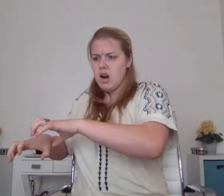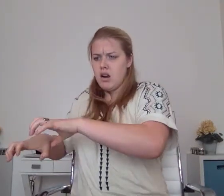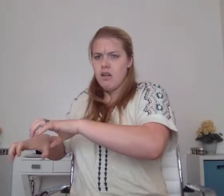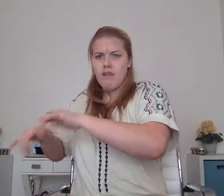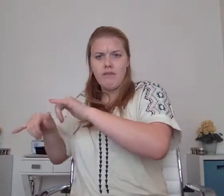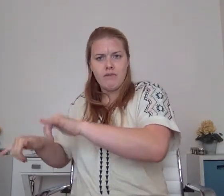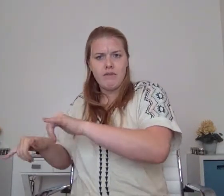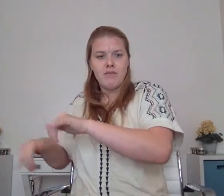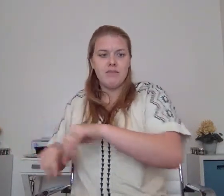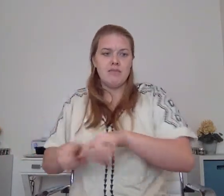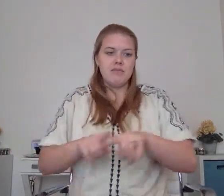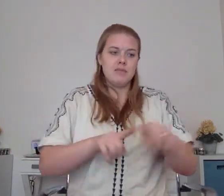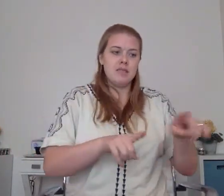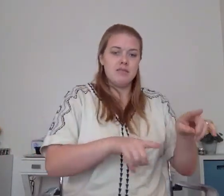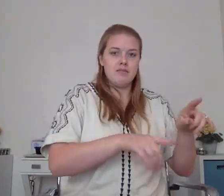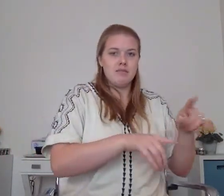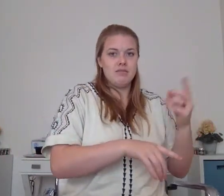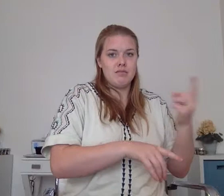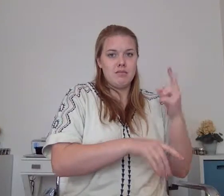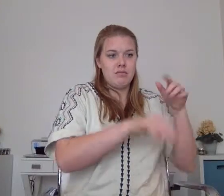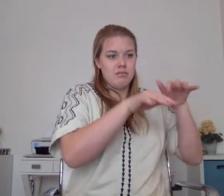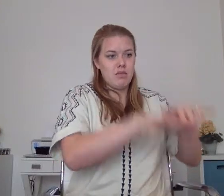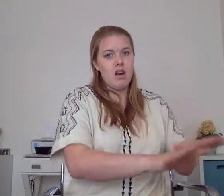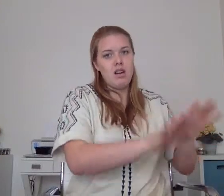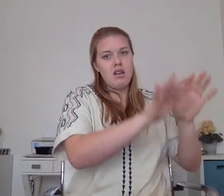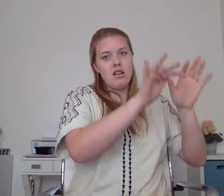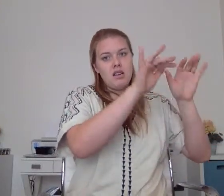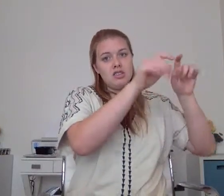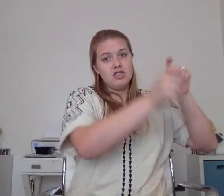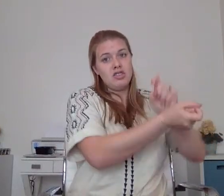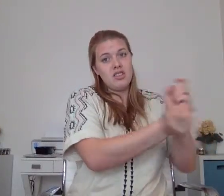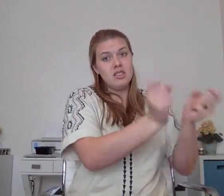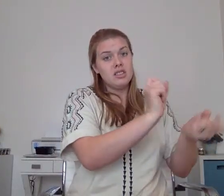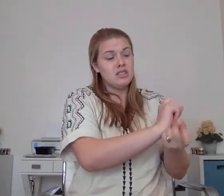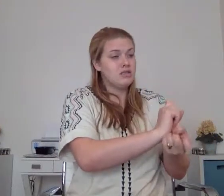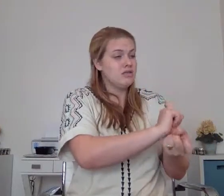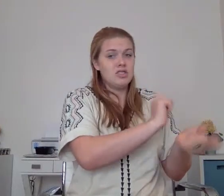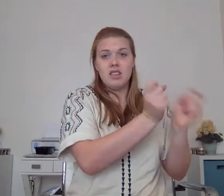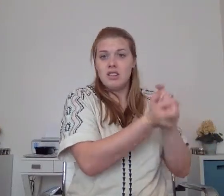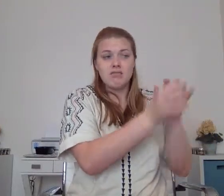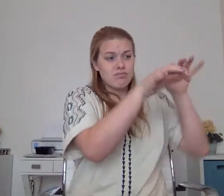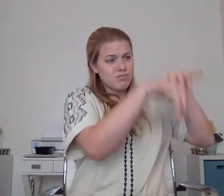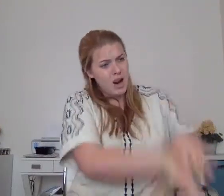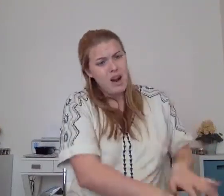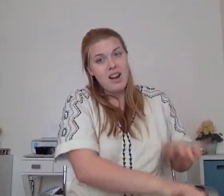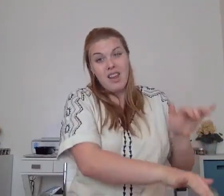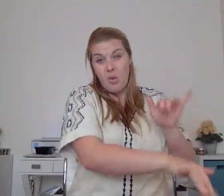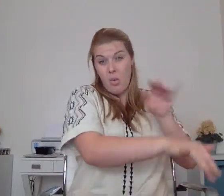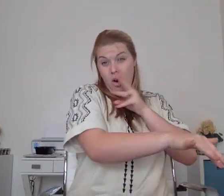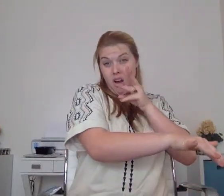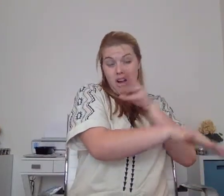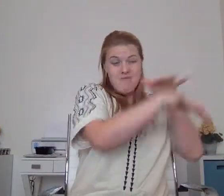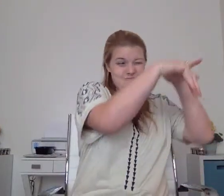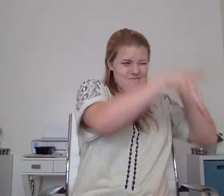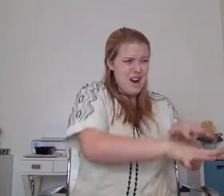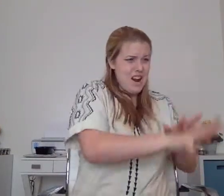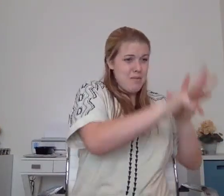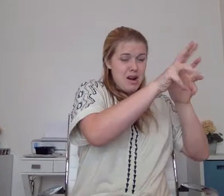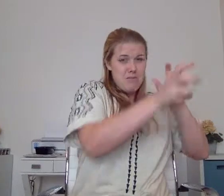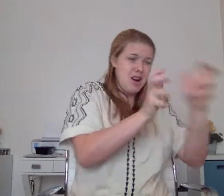fact, we are all living in liquid times, just like the late Zygmunt Bauman told us. And